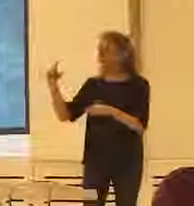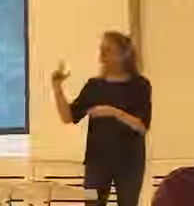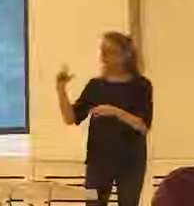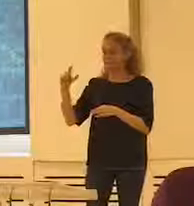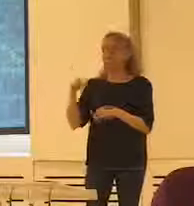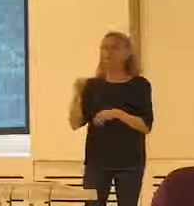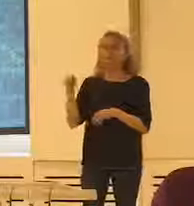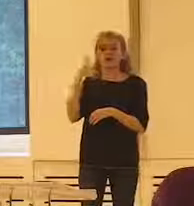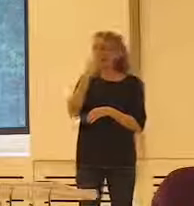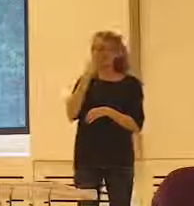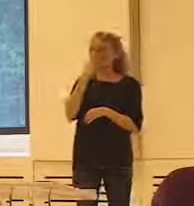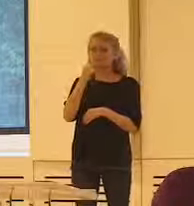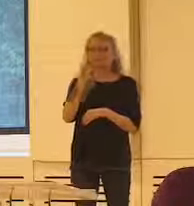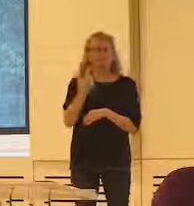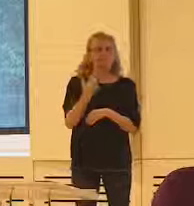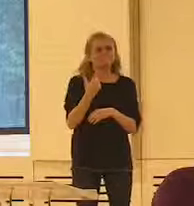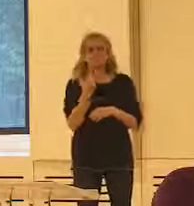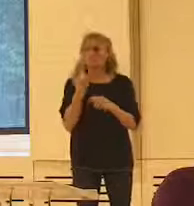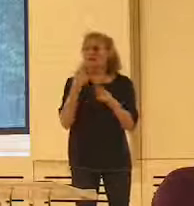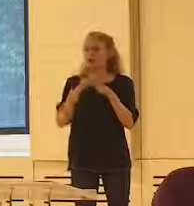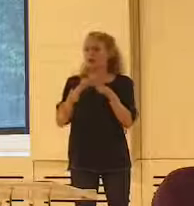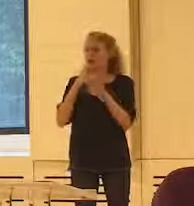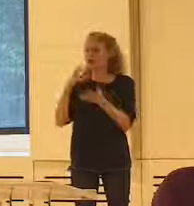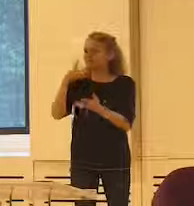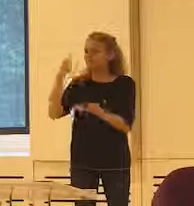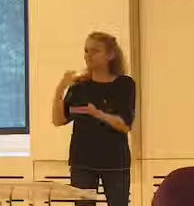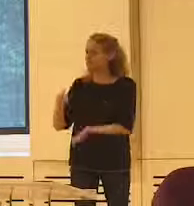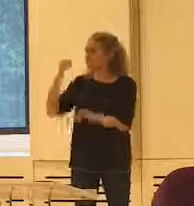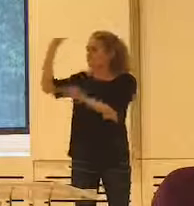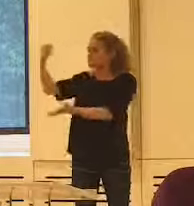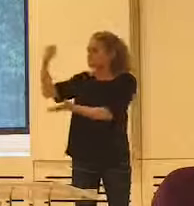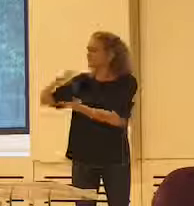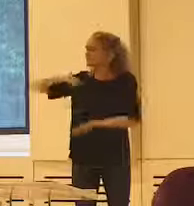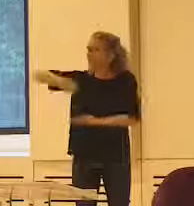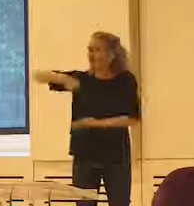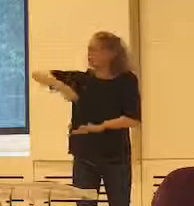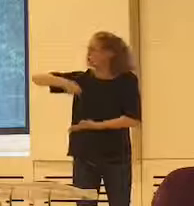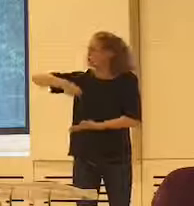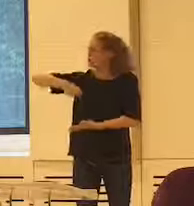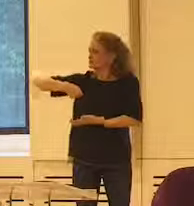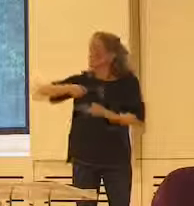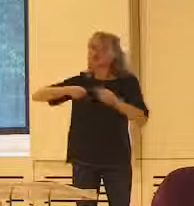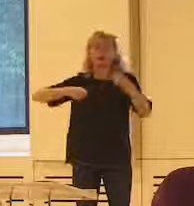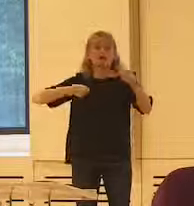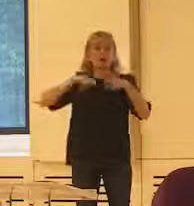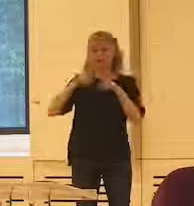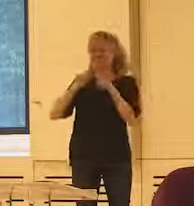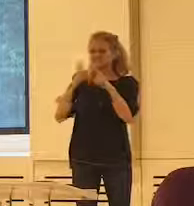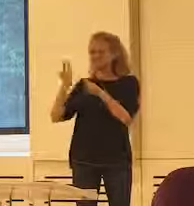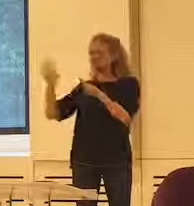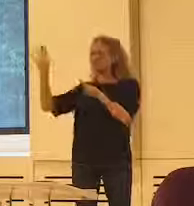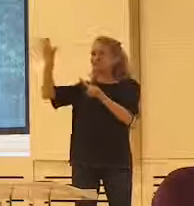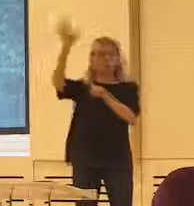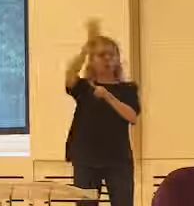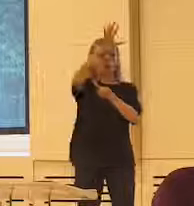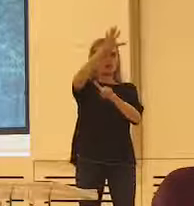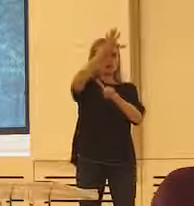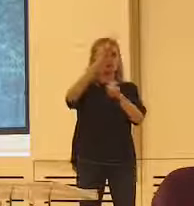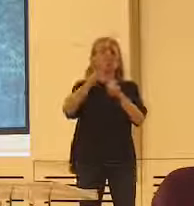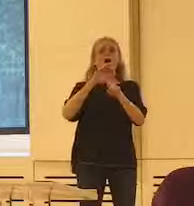So CQC, I don't know if that's possible, but maybe there's a way of finding out a budget in different